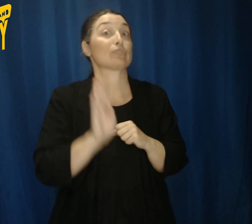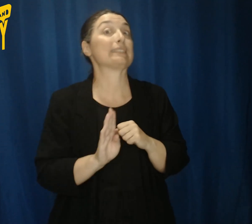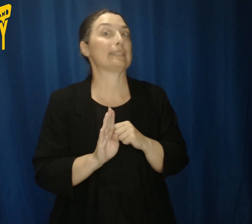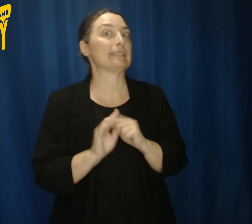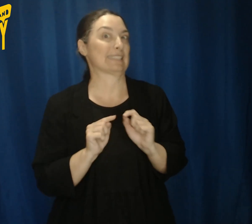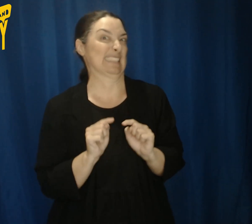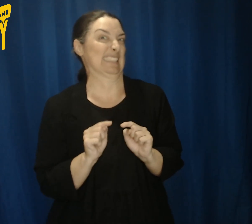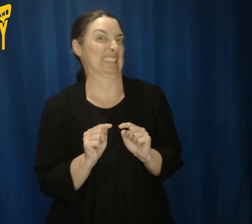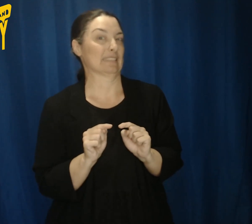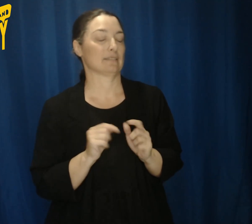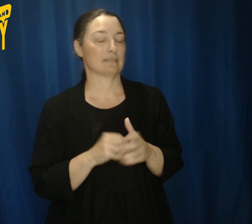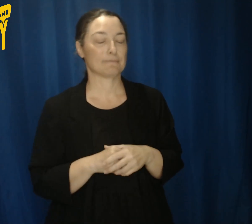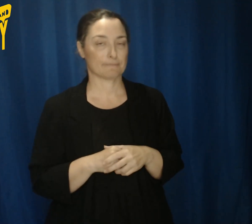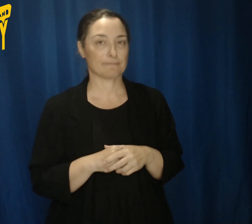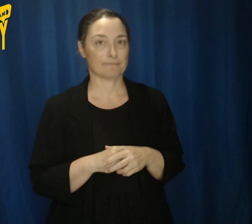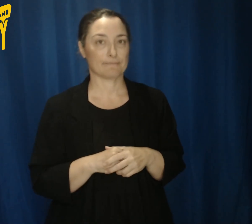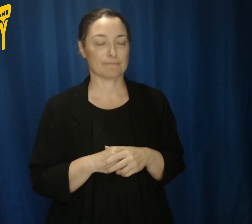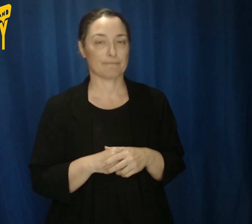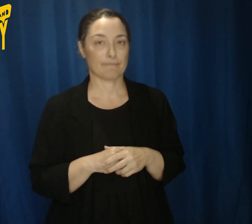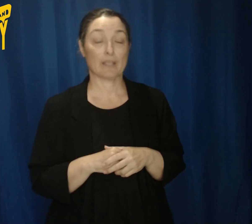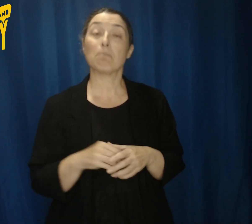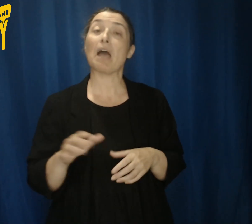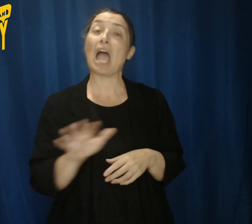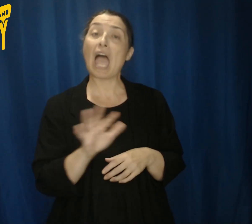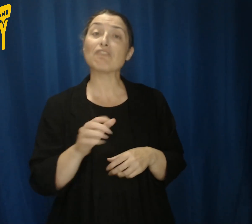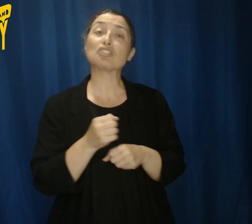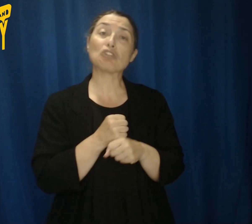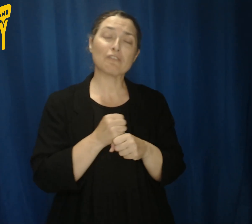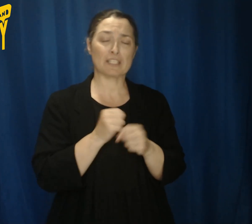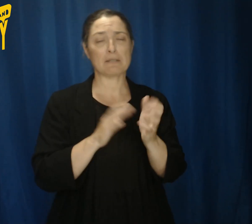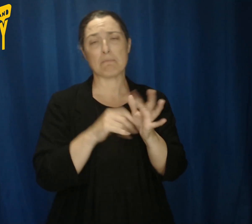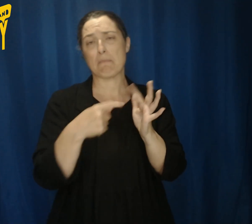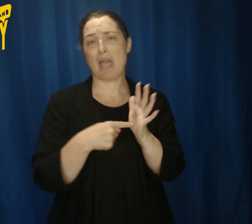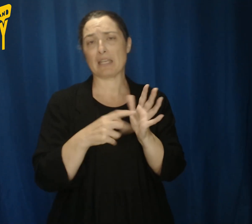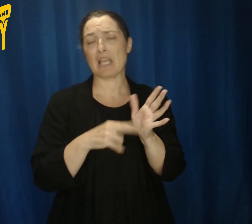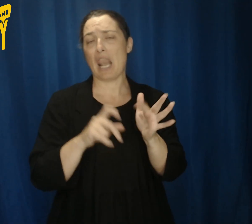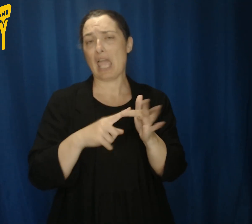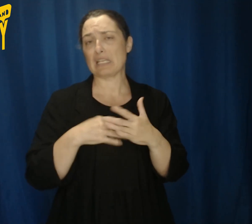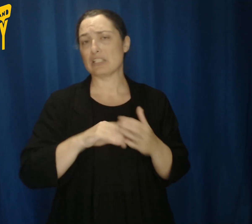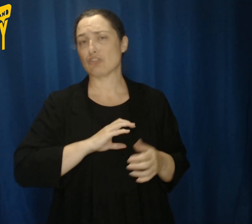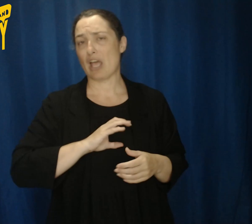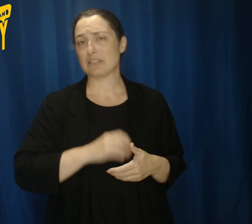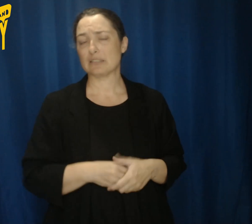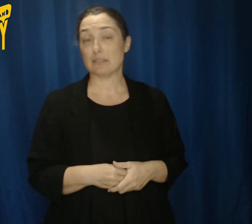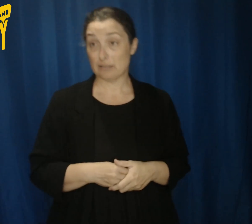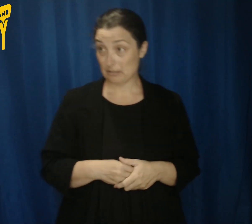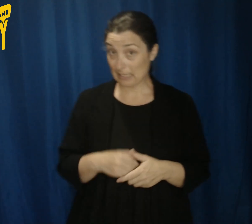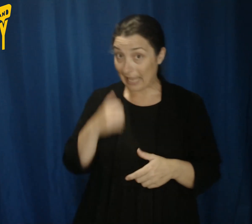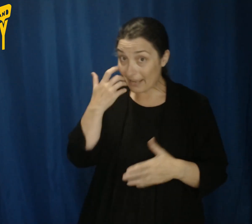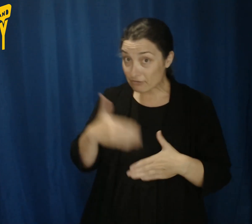the street there. But for just your average coffee, Market Lane Coffee, Carlton. Are you still having one every day?